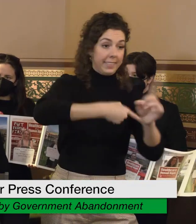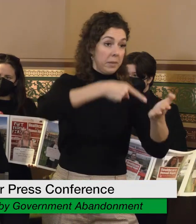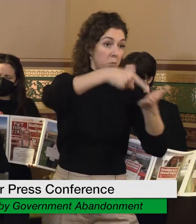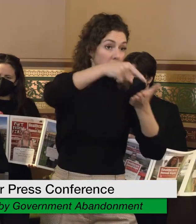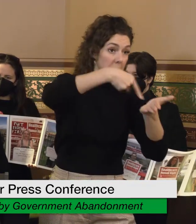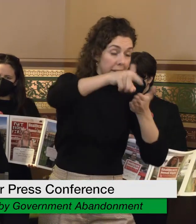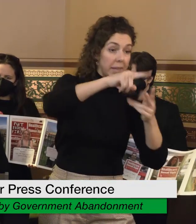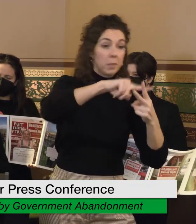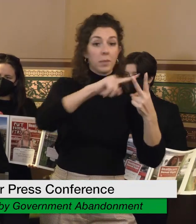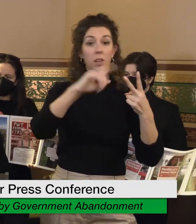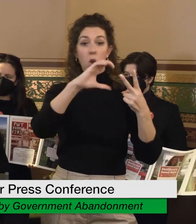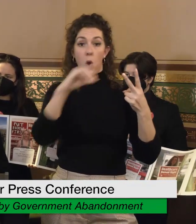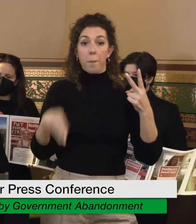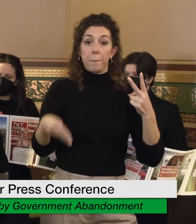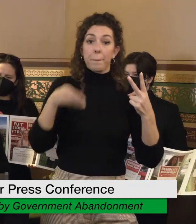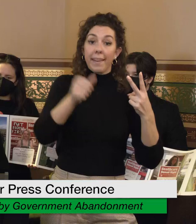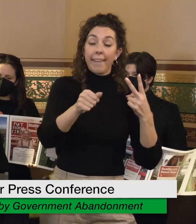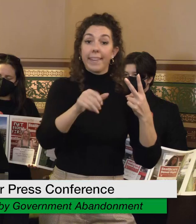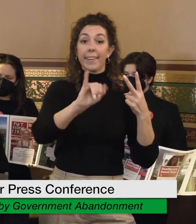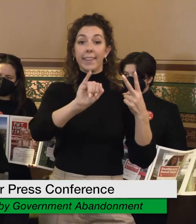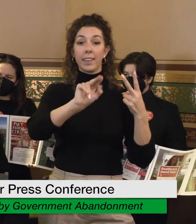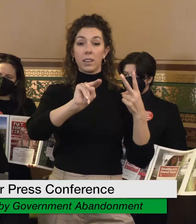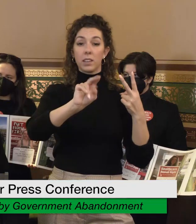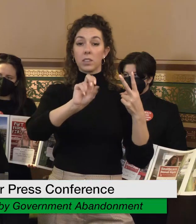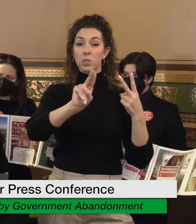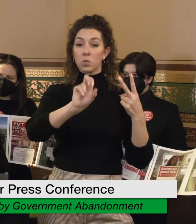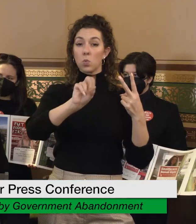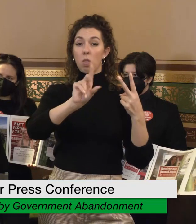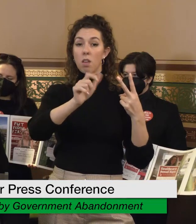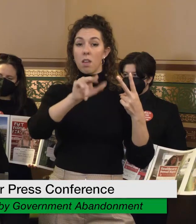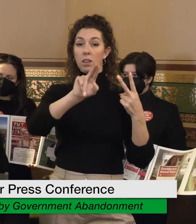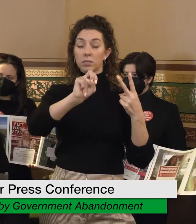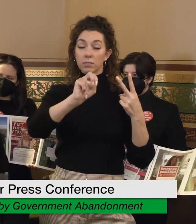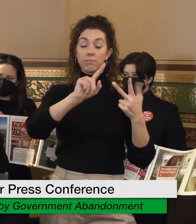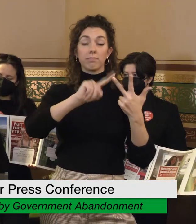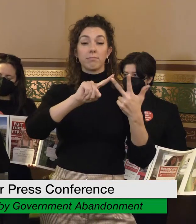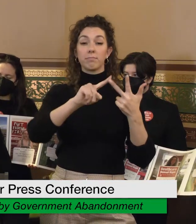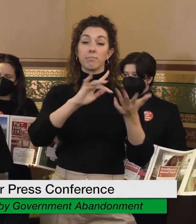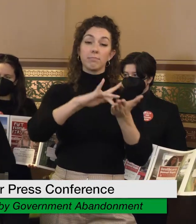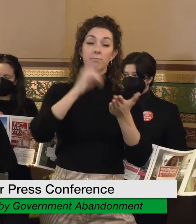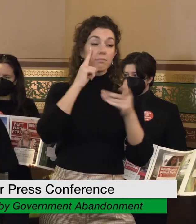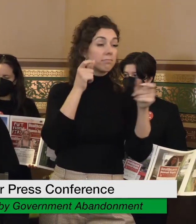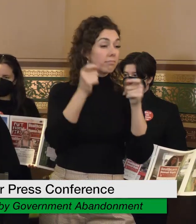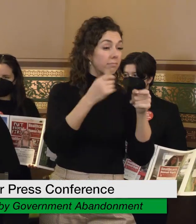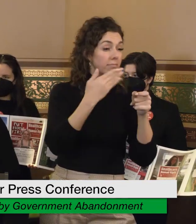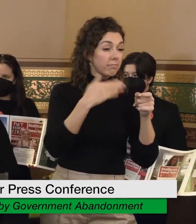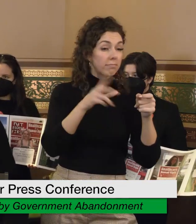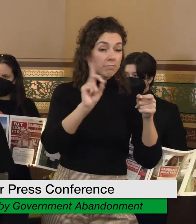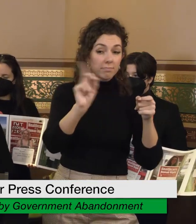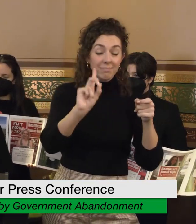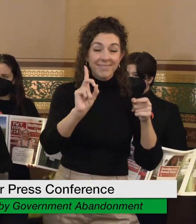co-pays for insulin and diabetes management supplies alone, I have paid a total of